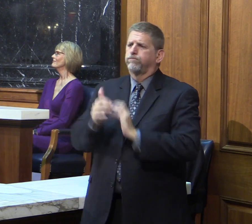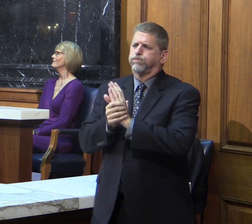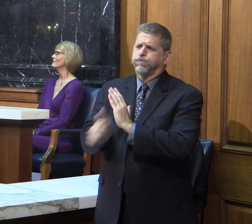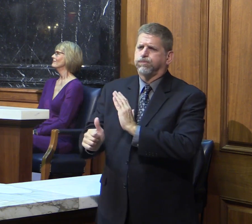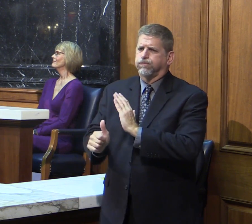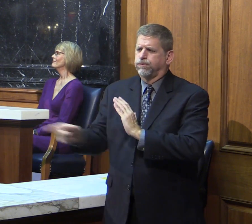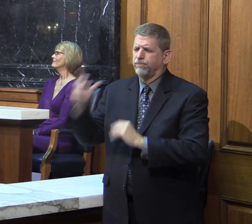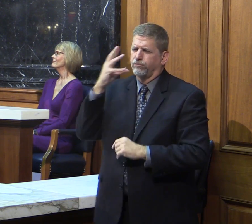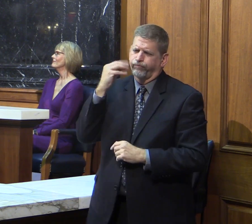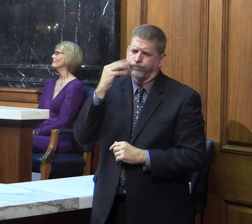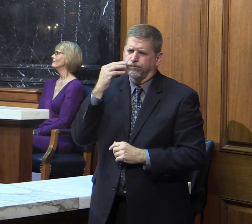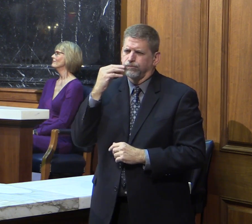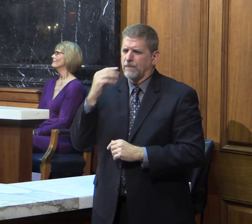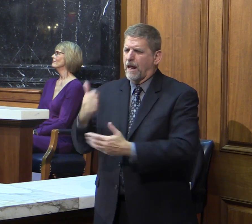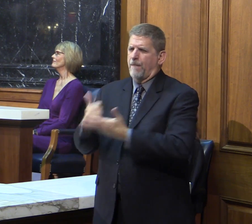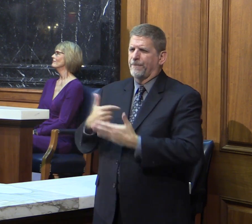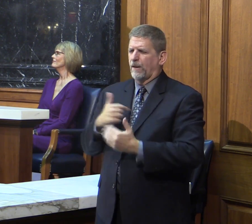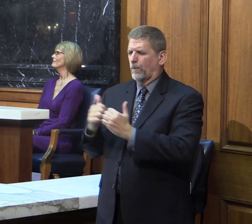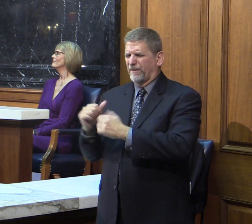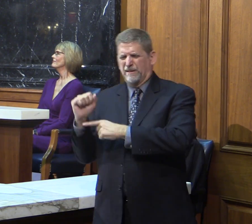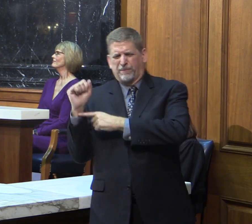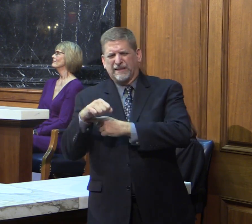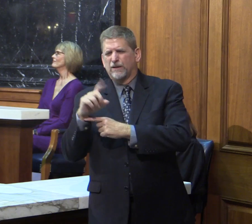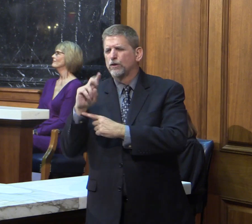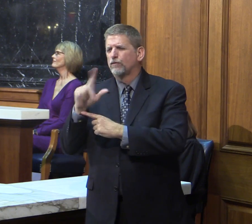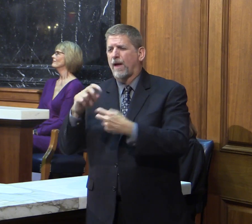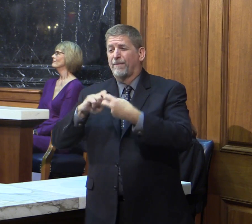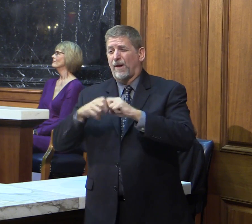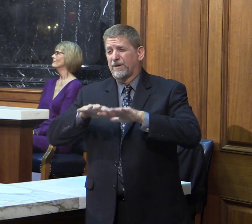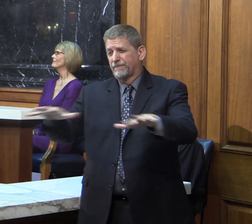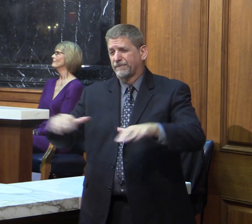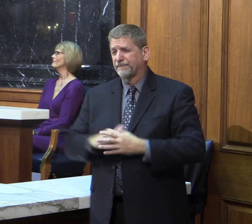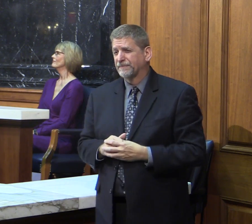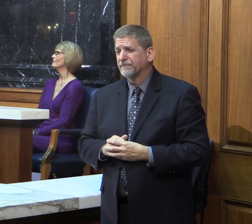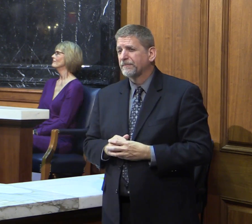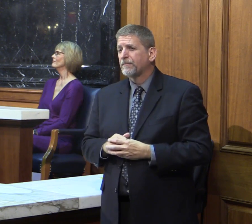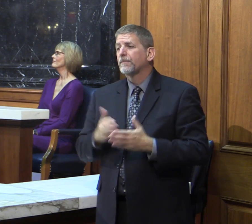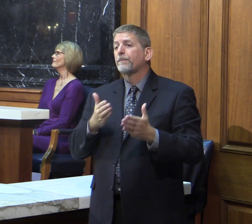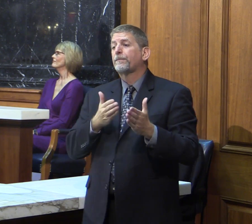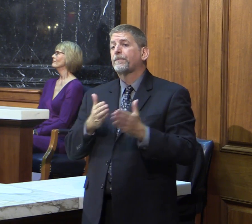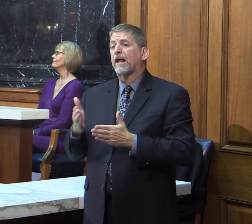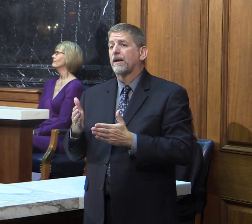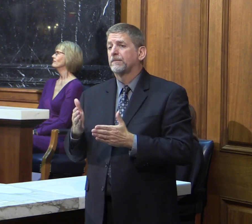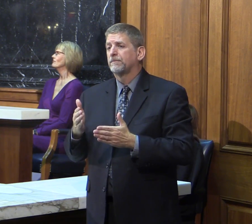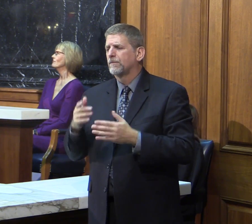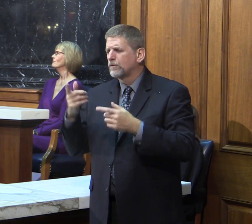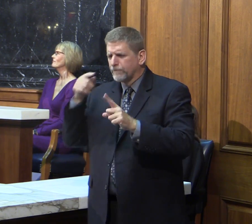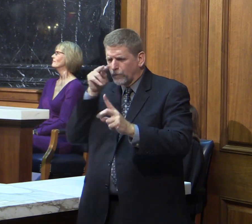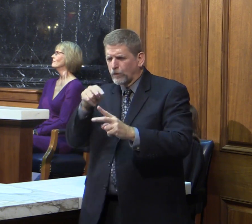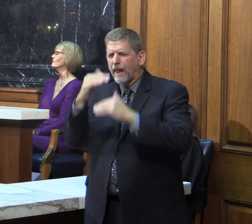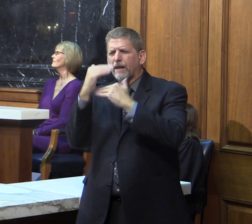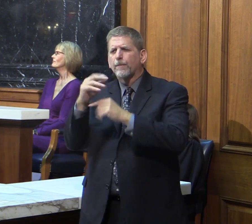this critical role. We plan to limit the amount of controlled substances, prescriptions, and refills,